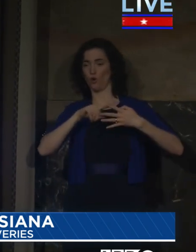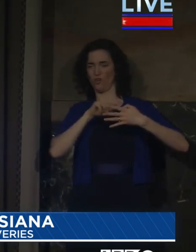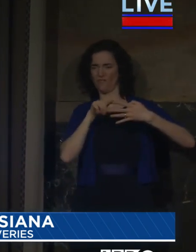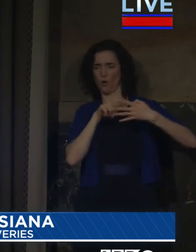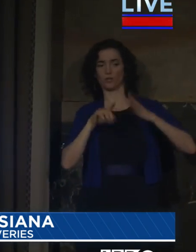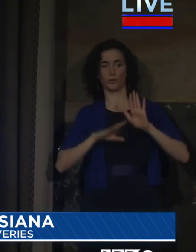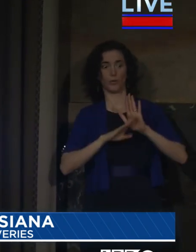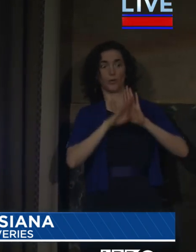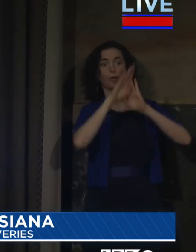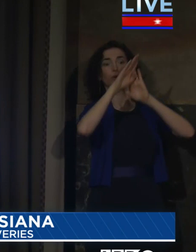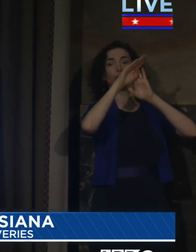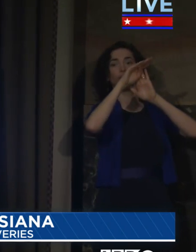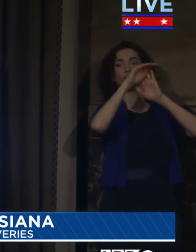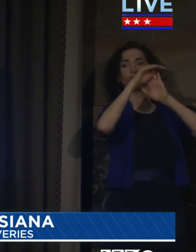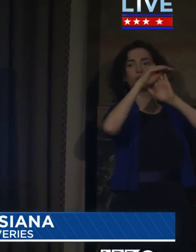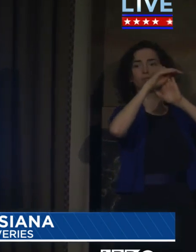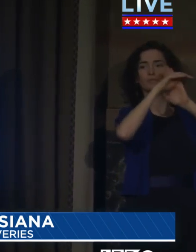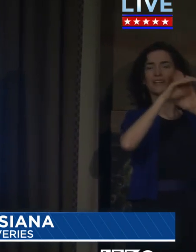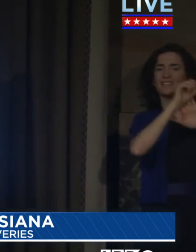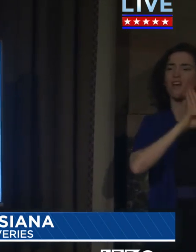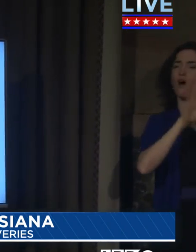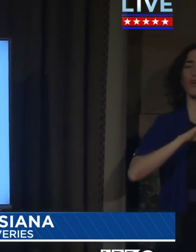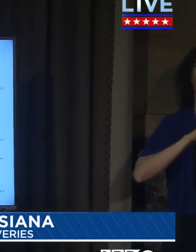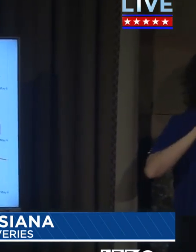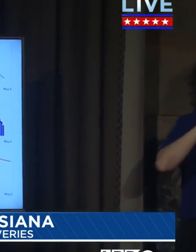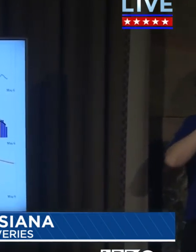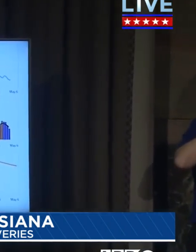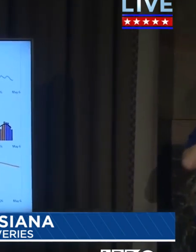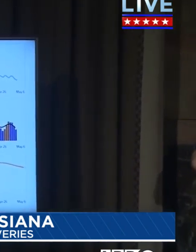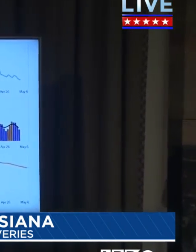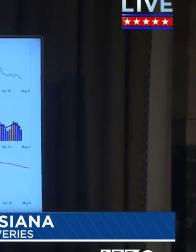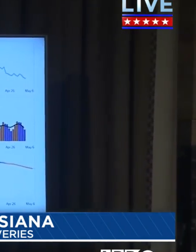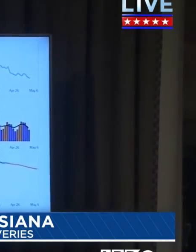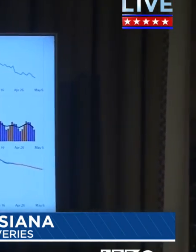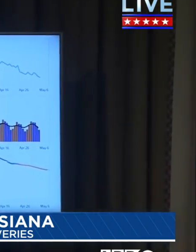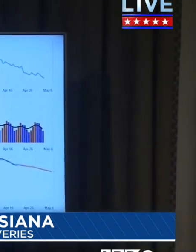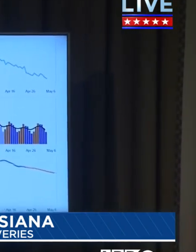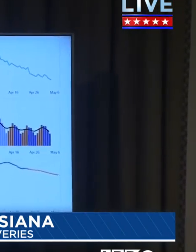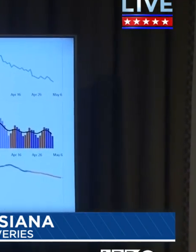down statewide since that time. The middle chart is an epidemic